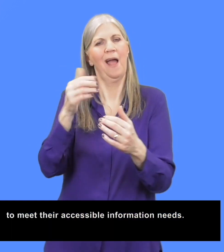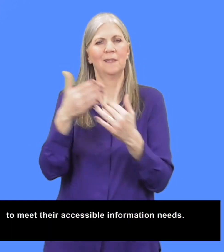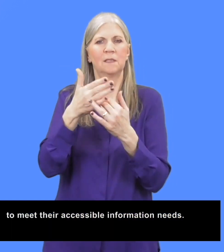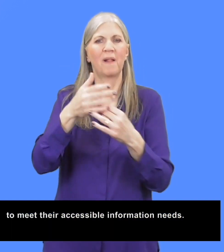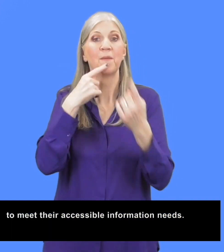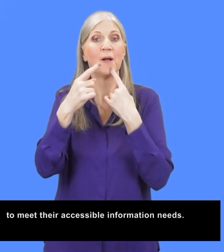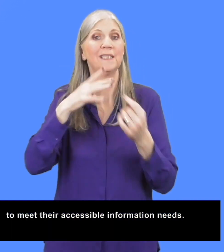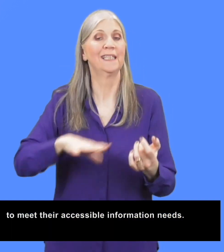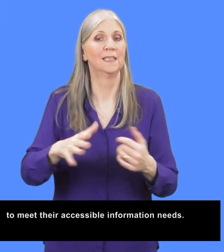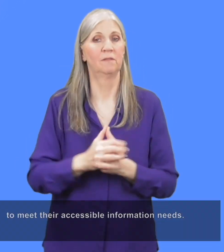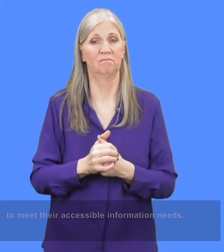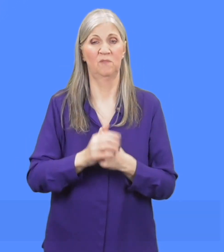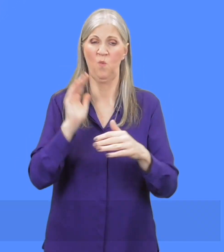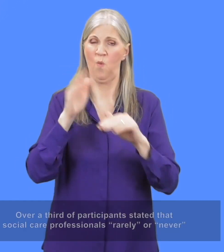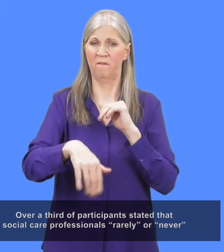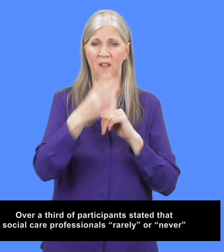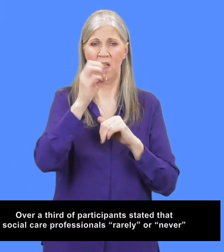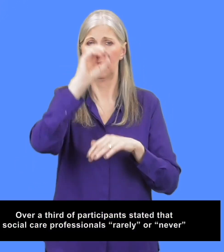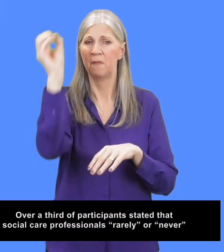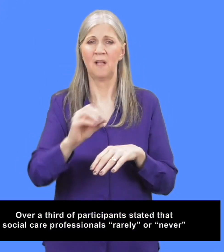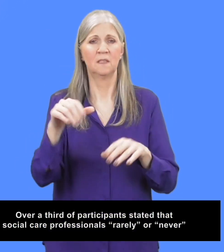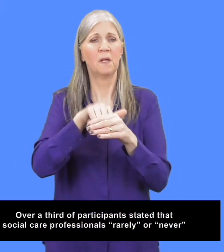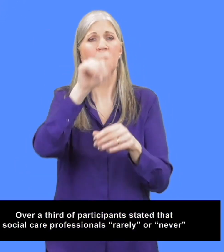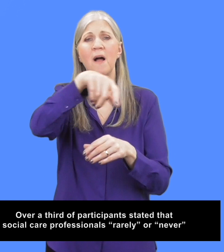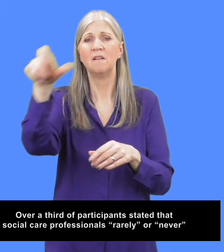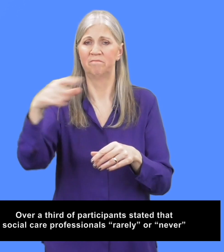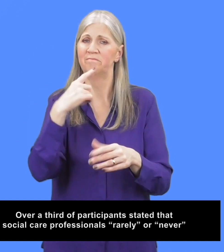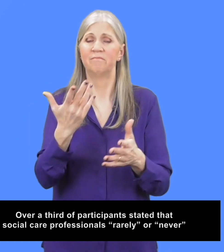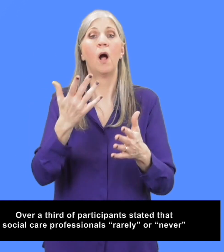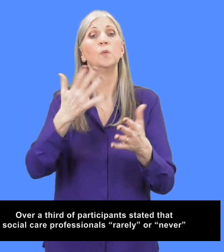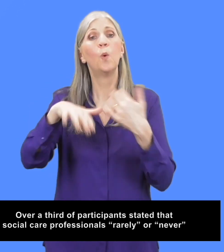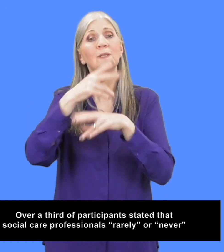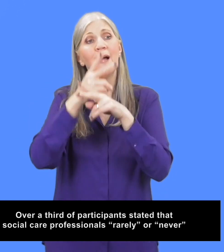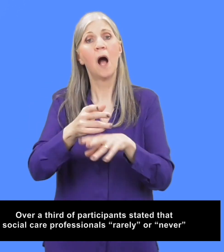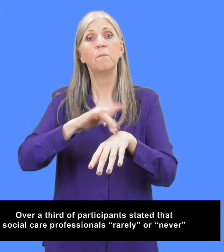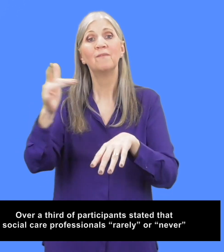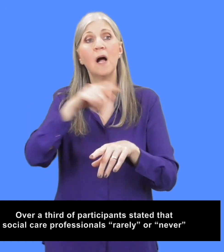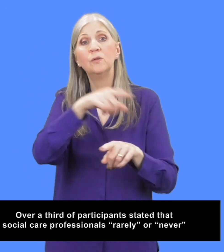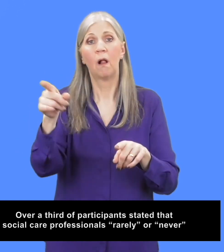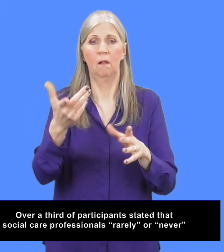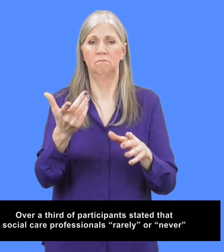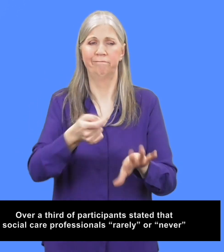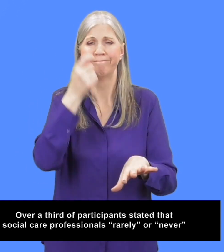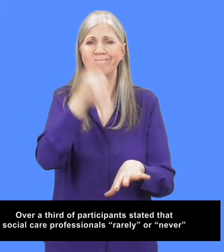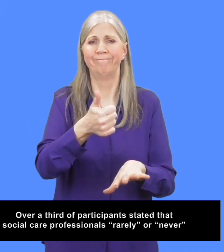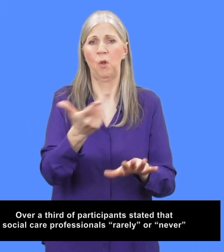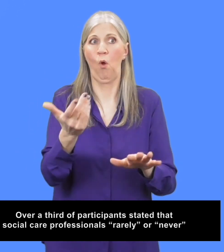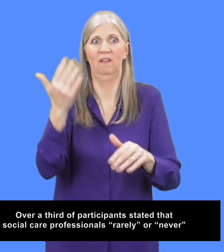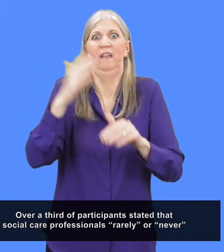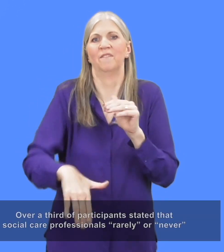needs. Over a third of participants stated that social care professionals rarely or never know how